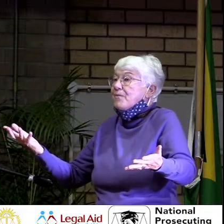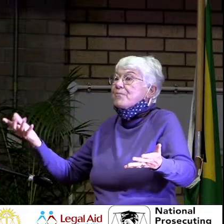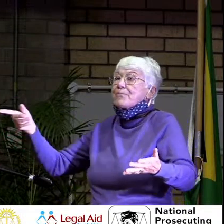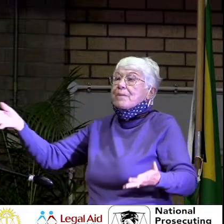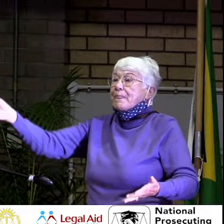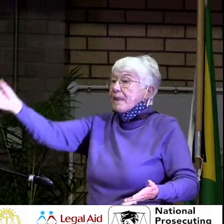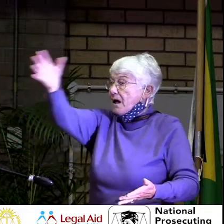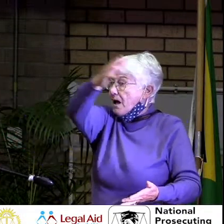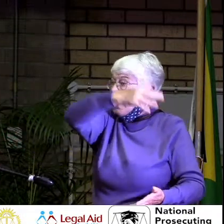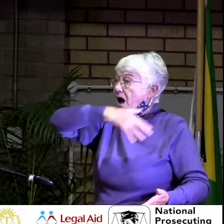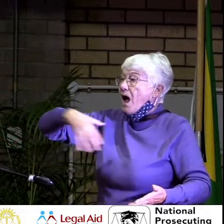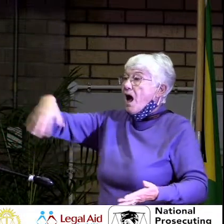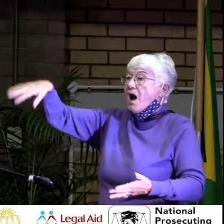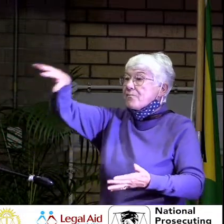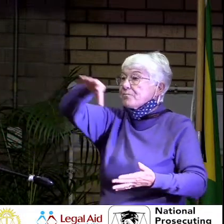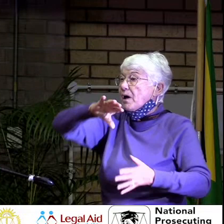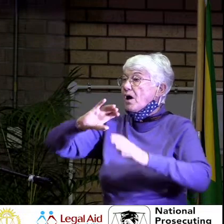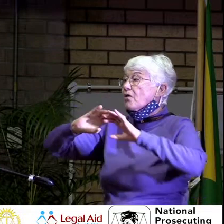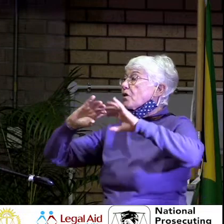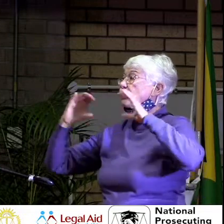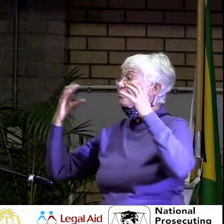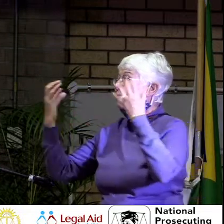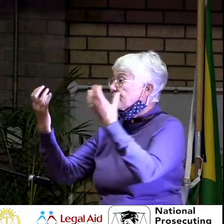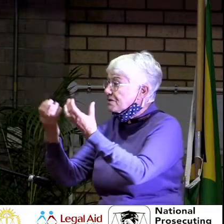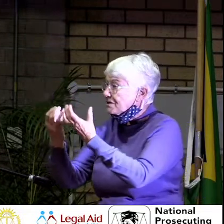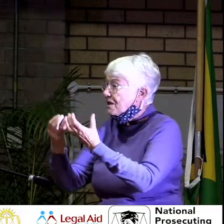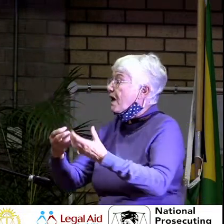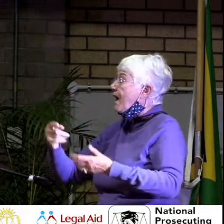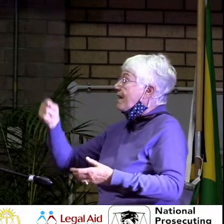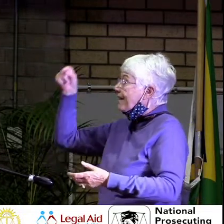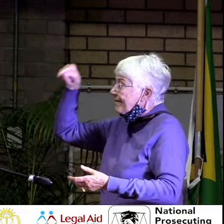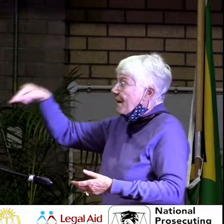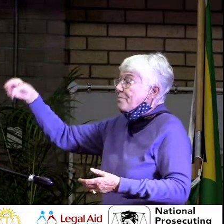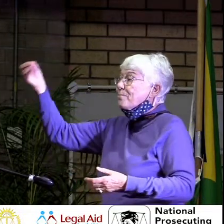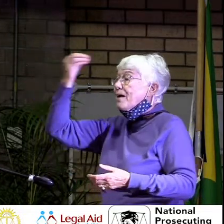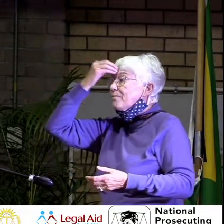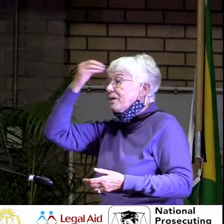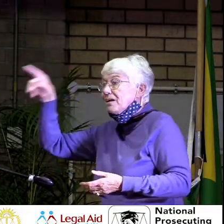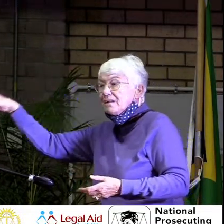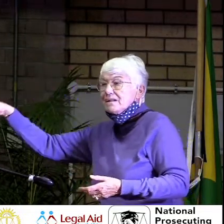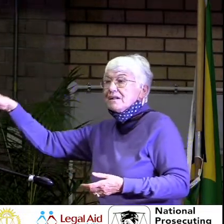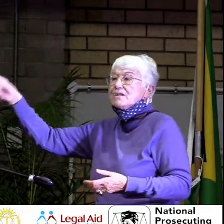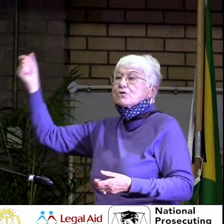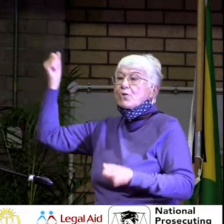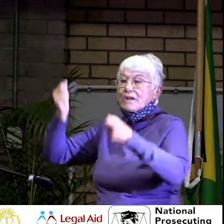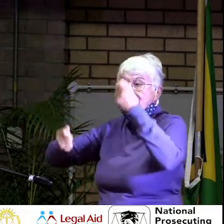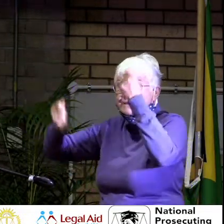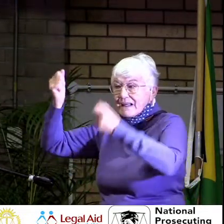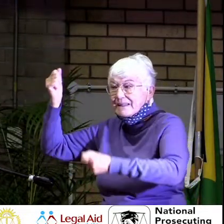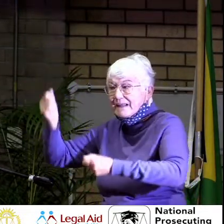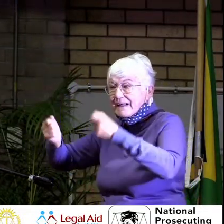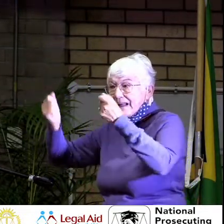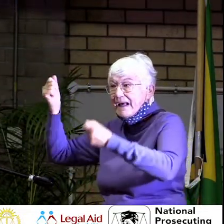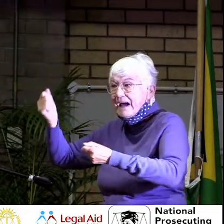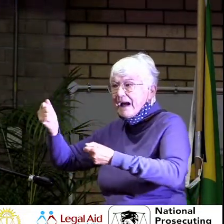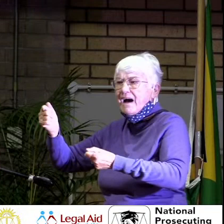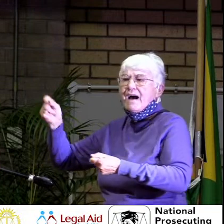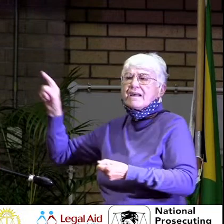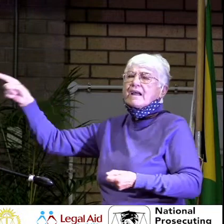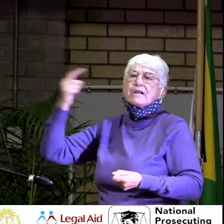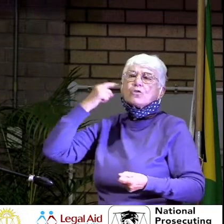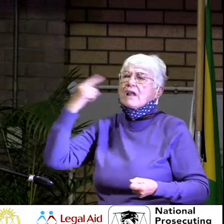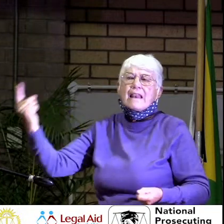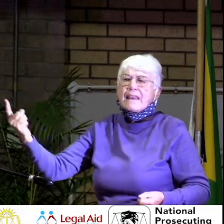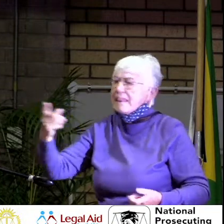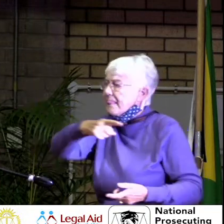councillors is that if any official from the police, from the Department of Justice, is not taking these issues